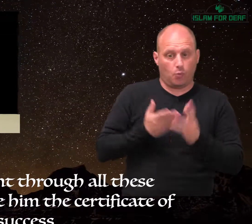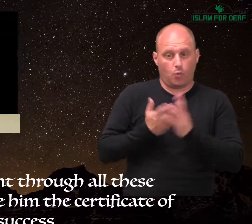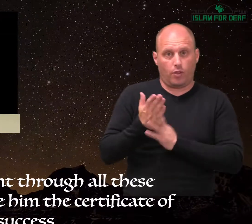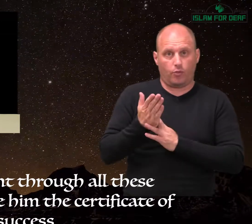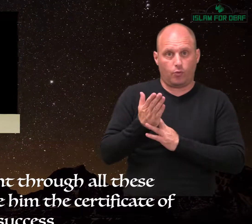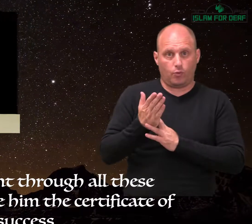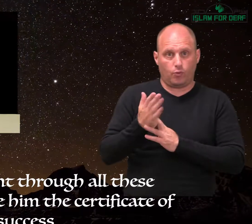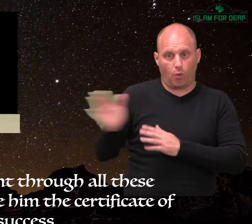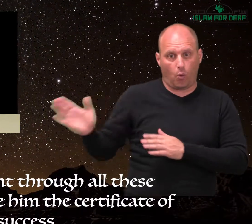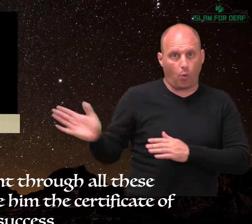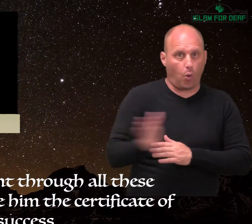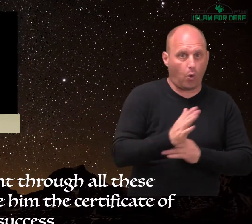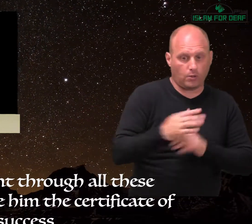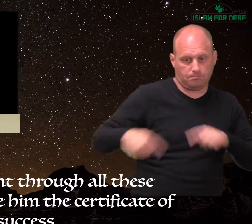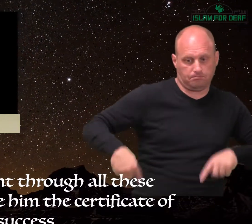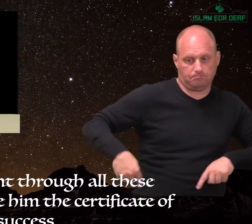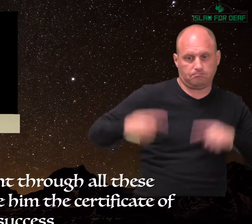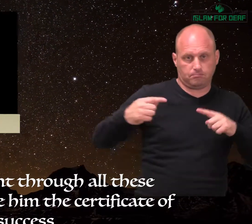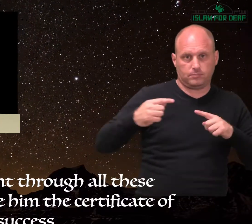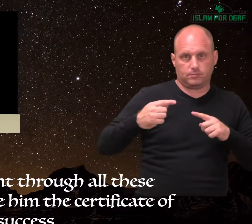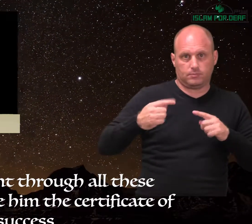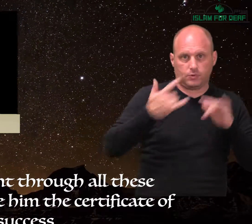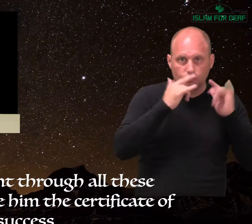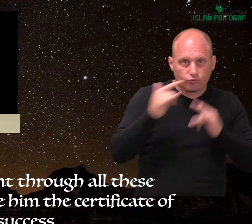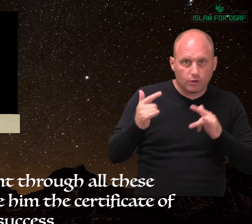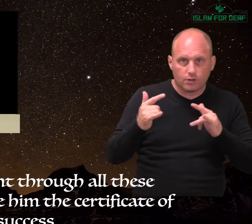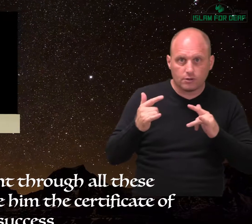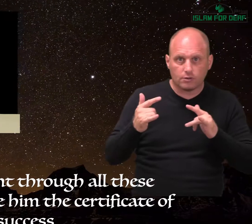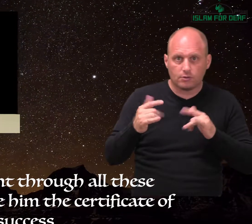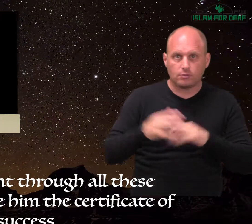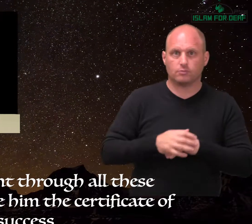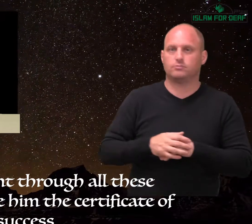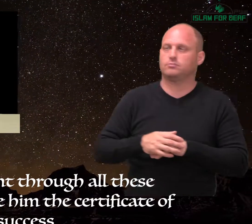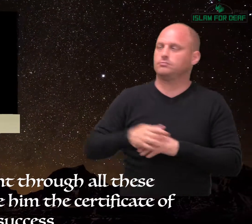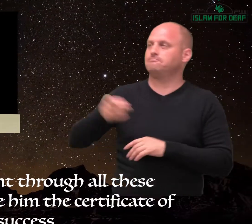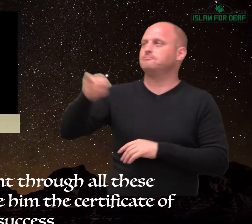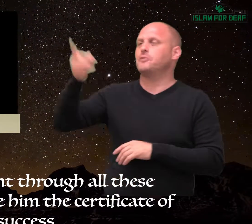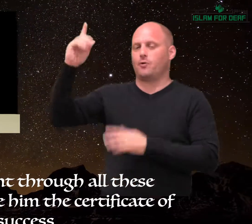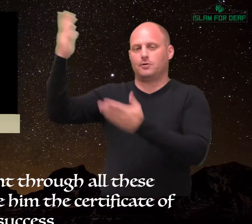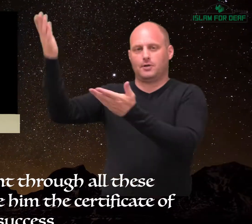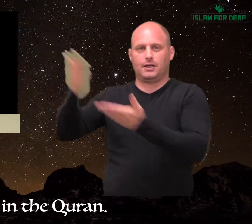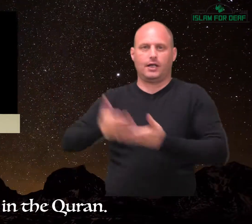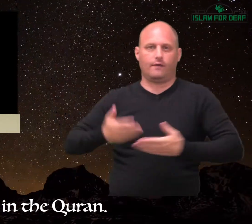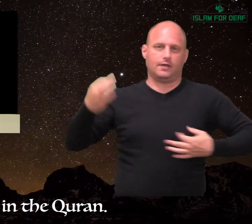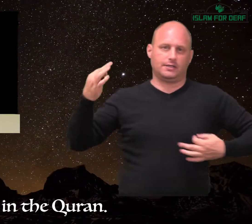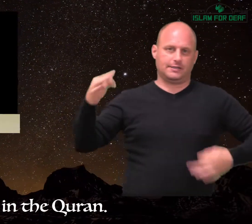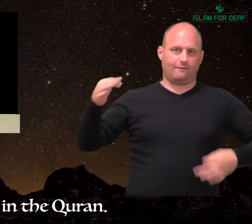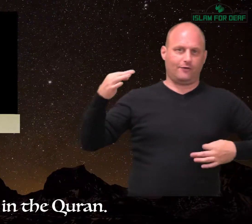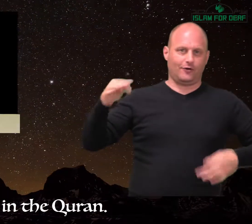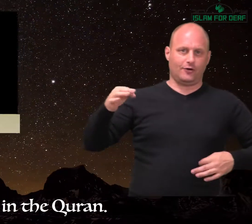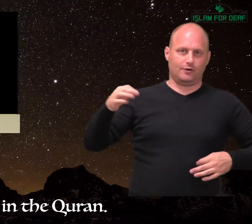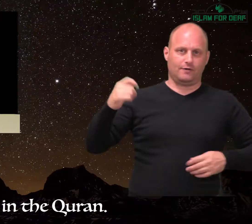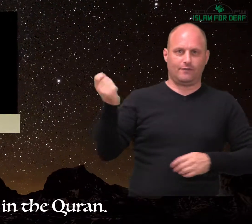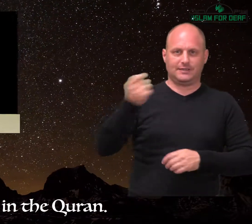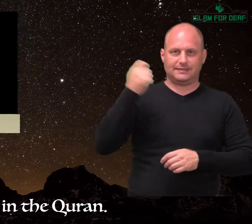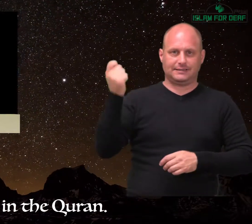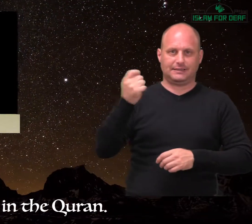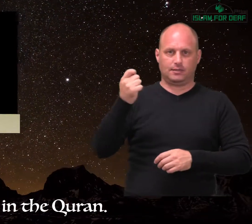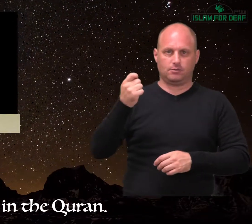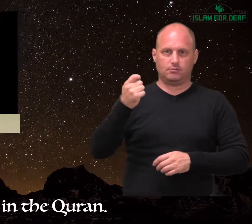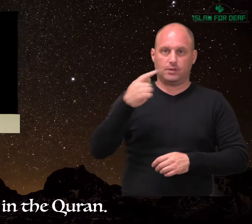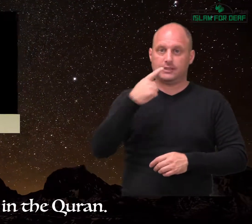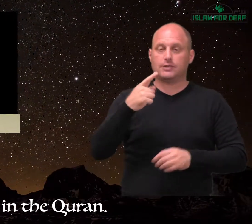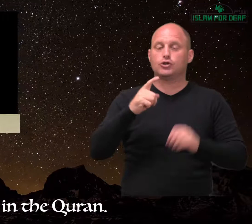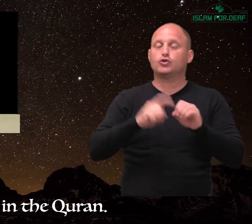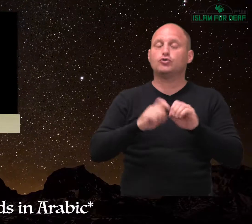God gave him the certificate of success. He said in the Quran,